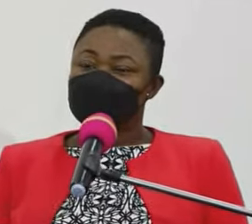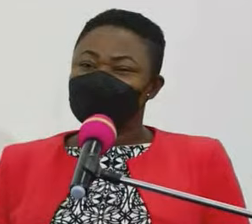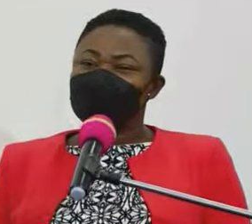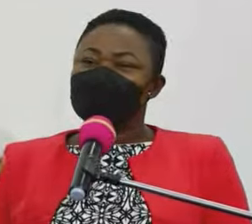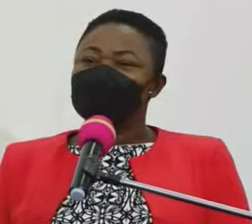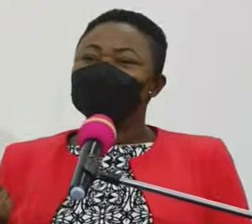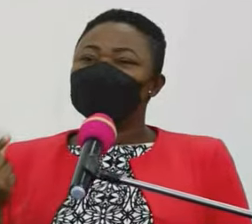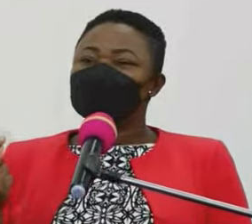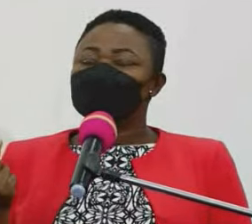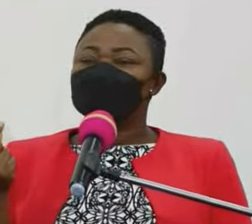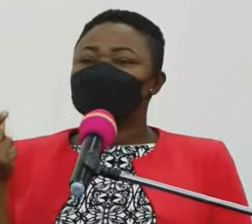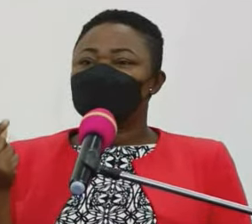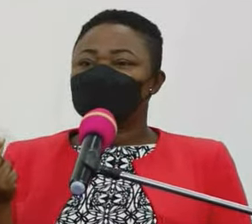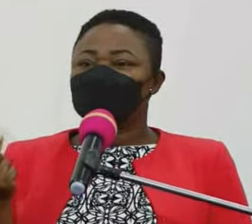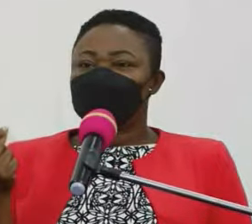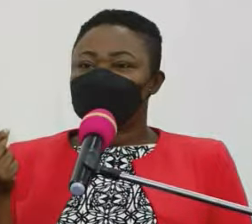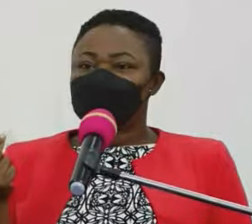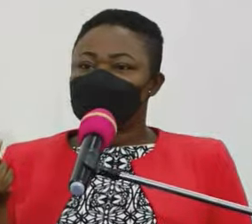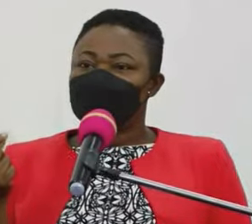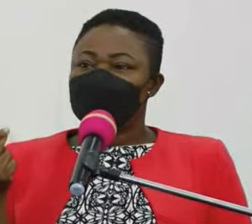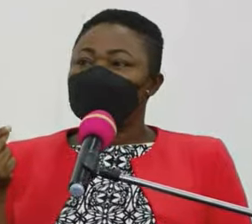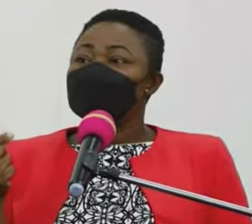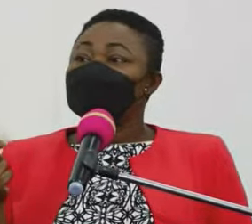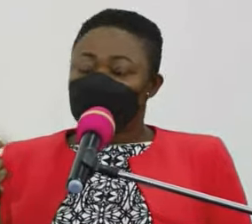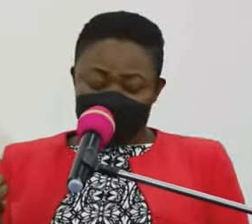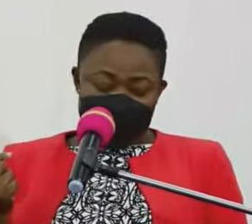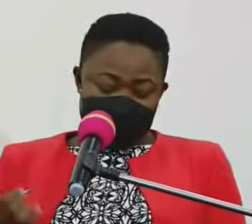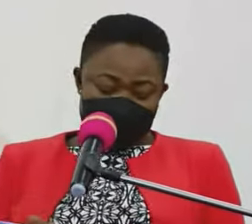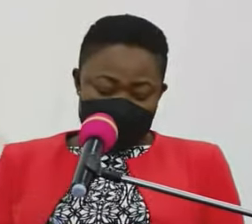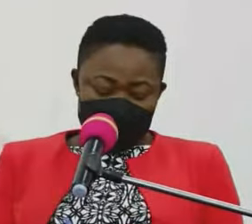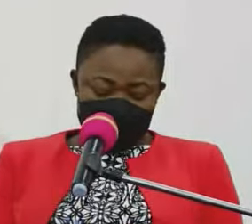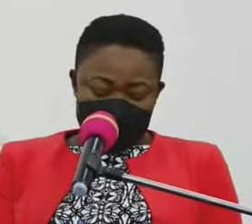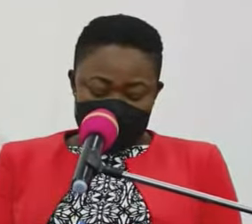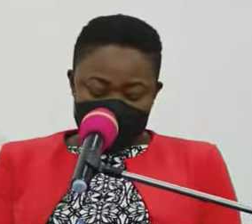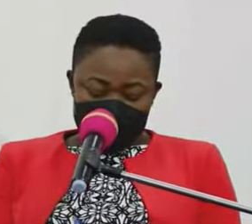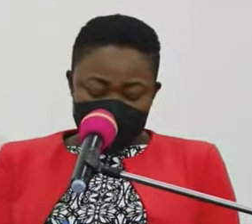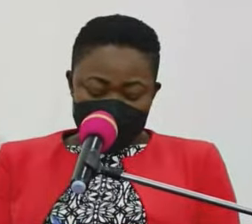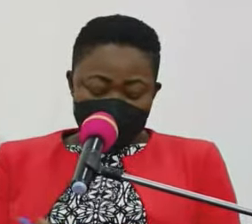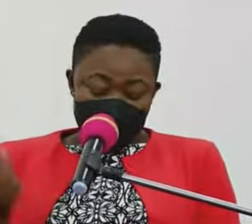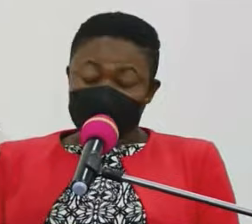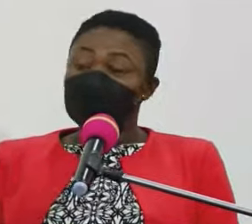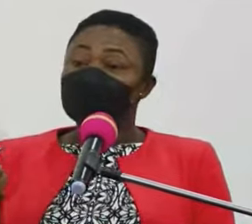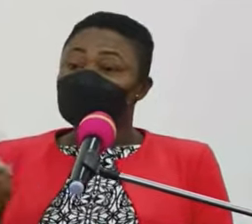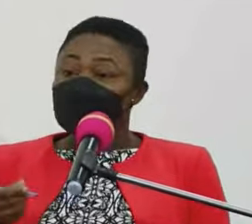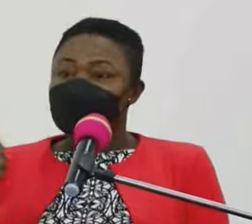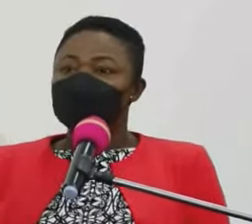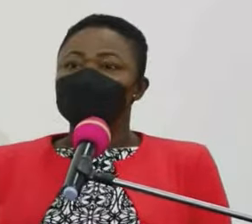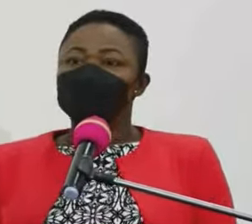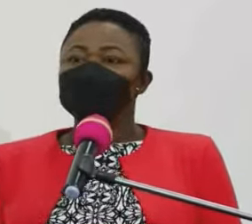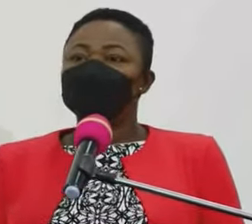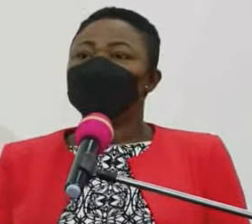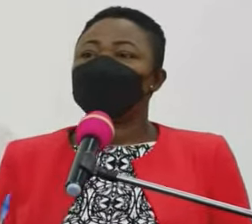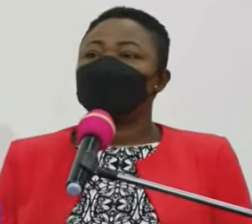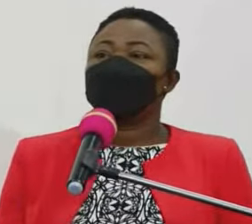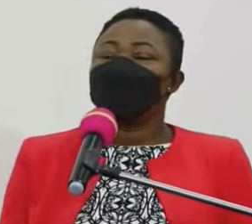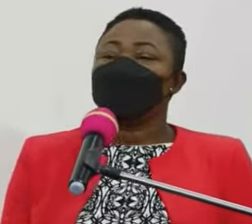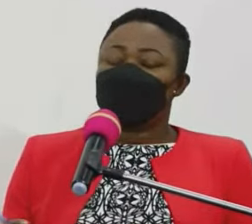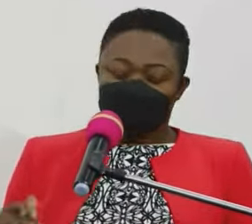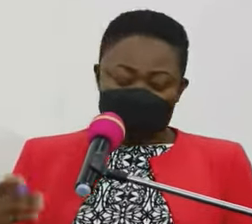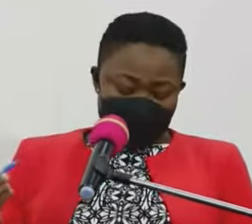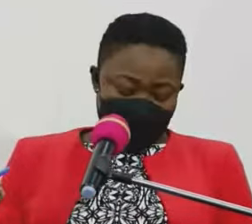applications. And wouldn't that have... Applications for what? Yes, on shipping, like when people